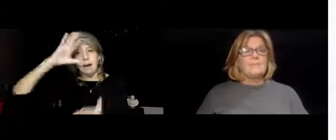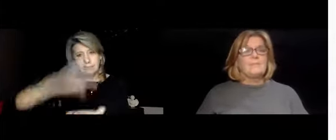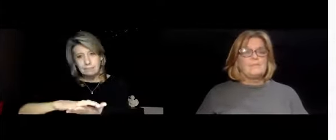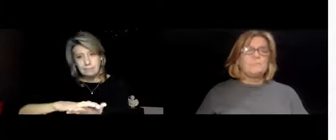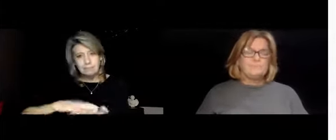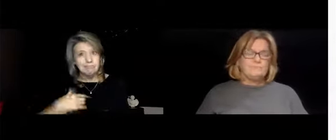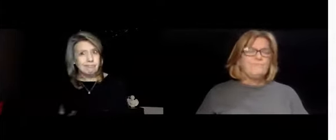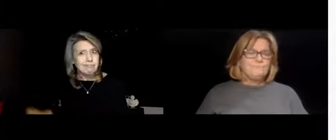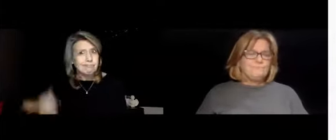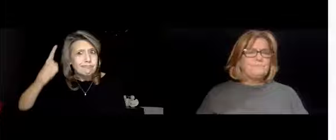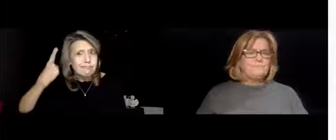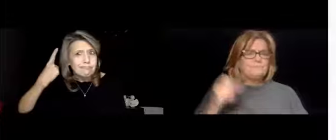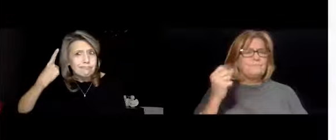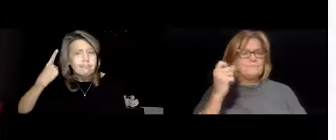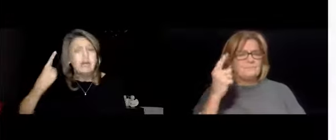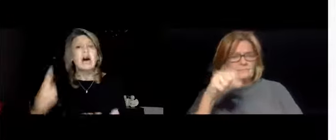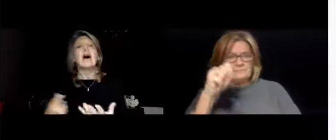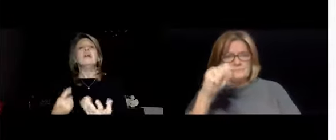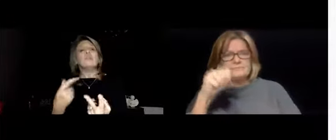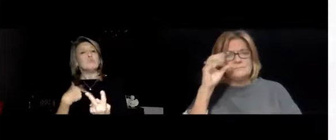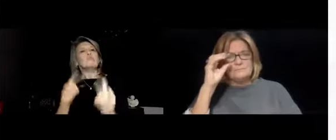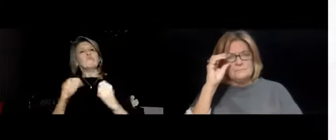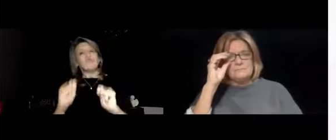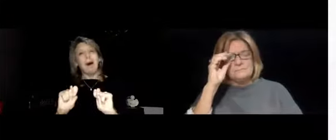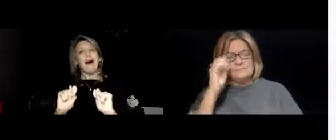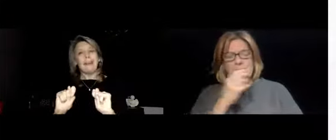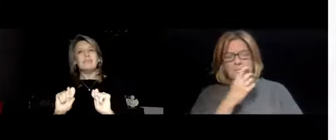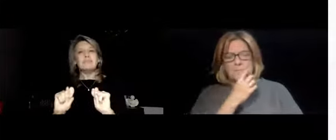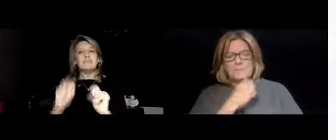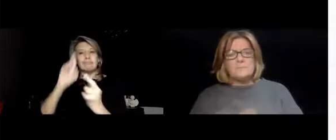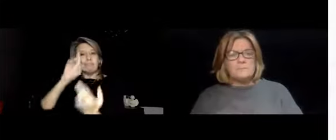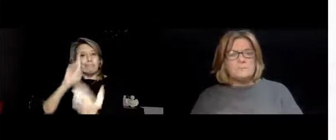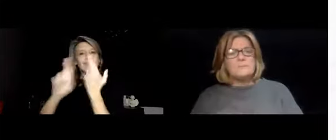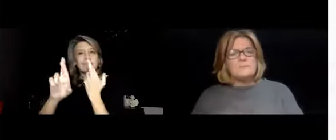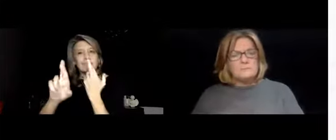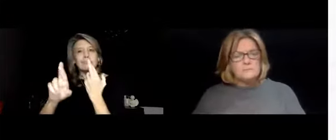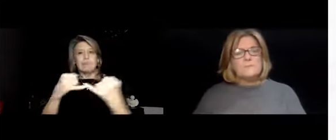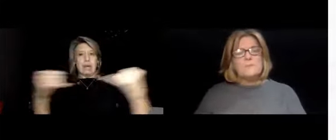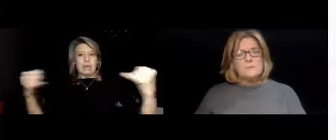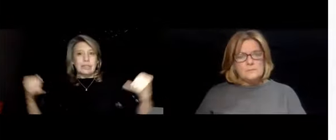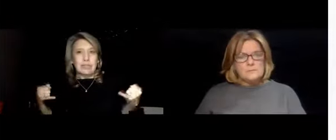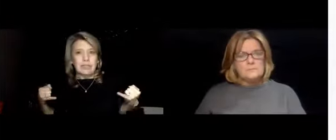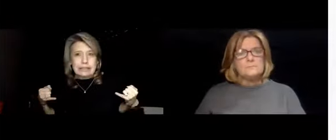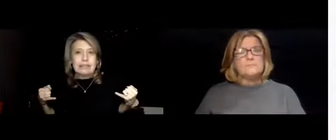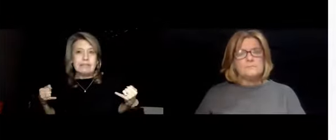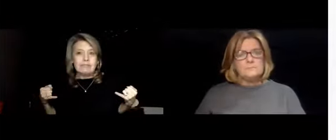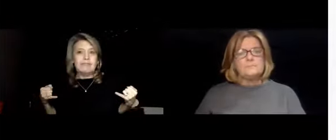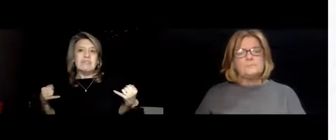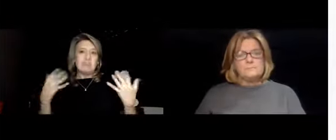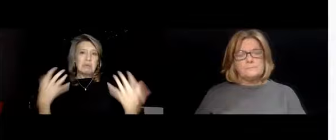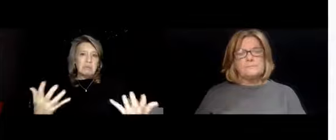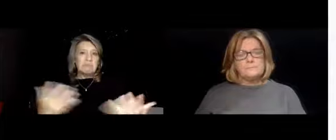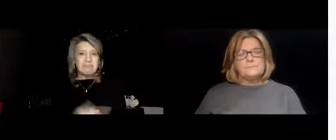And, she just kind of draws the line that she doesn't want to interpret. And that's understandable. So what I try to do is be